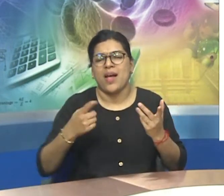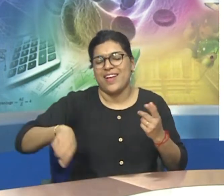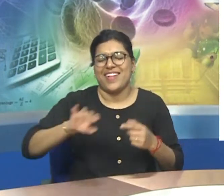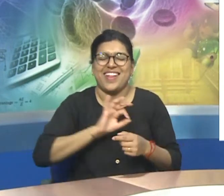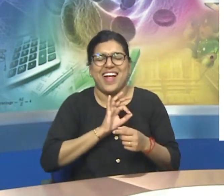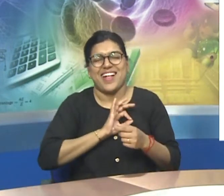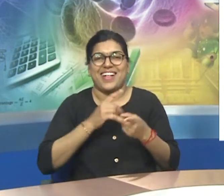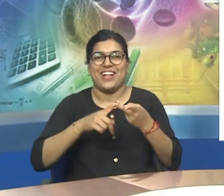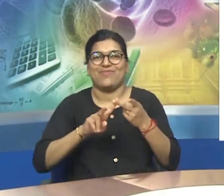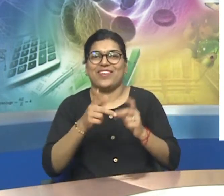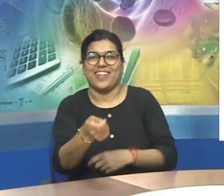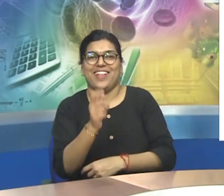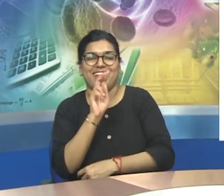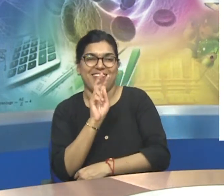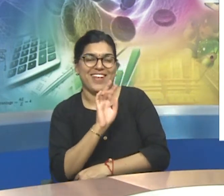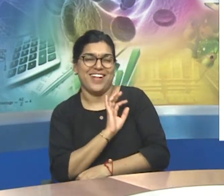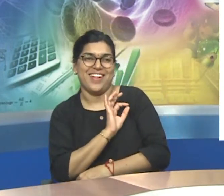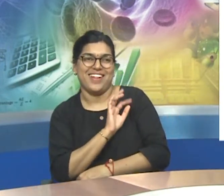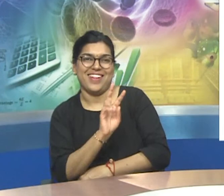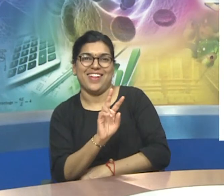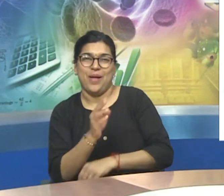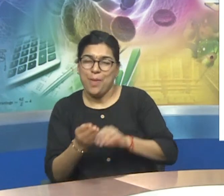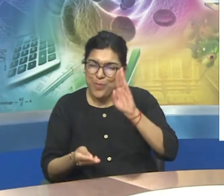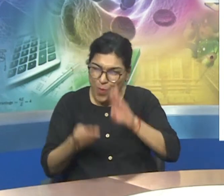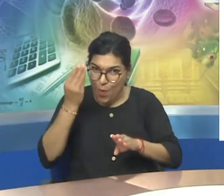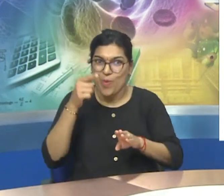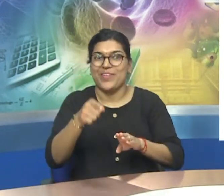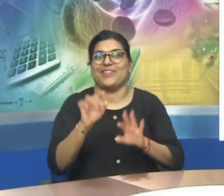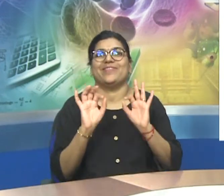books because they like to watch television more.